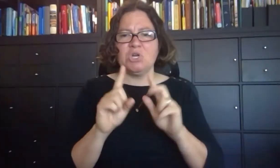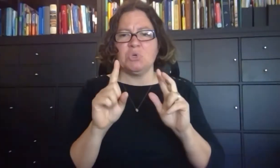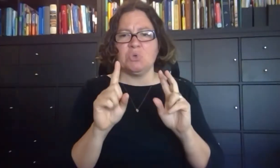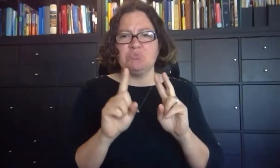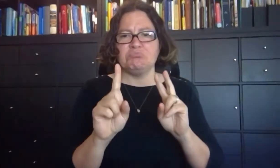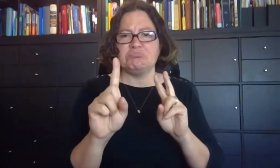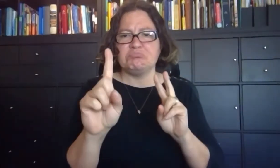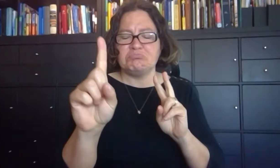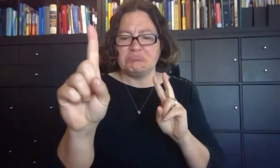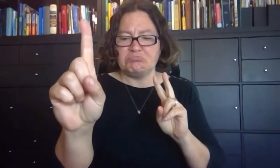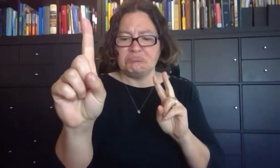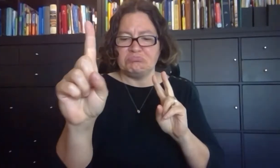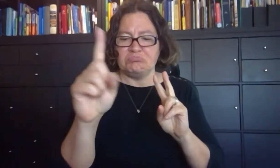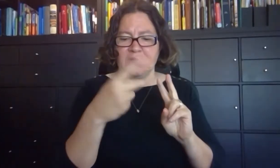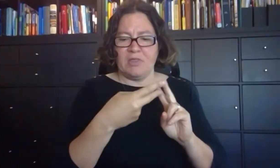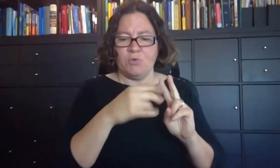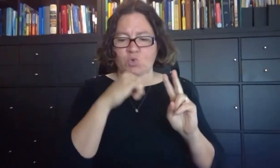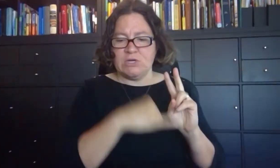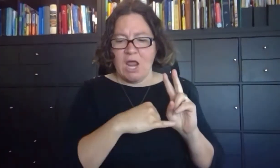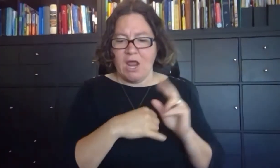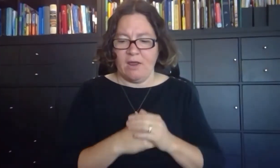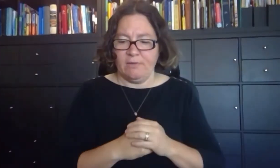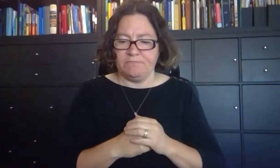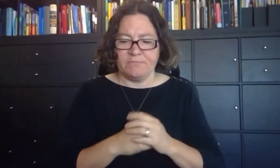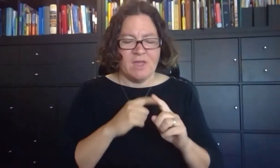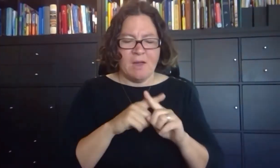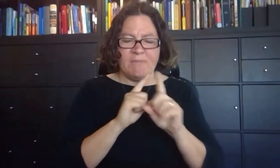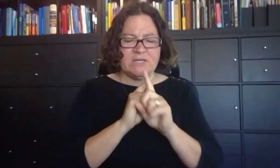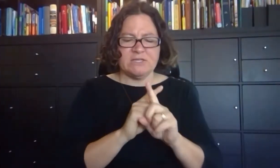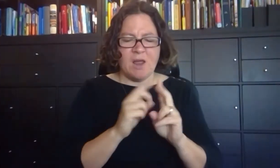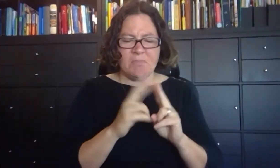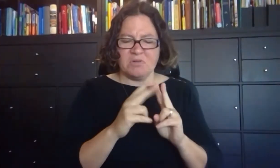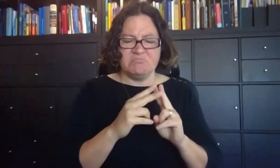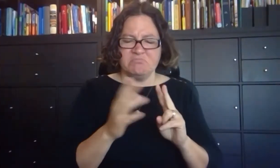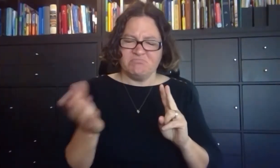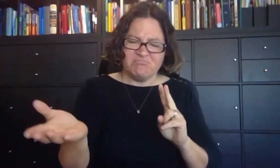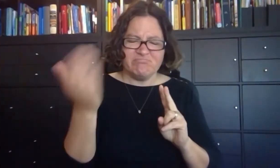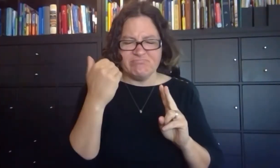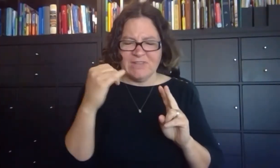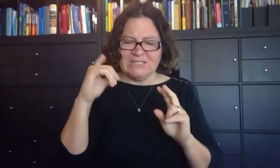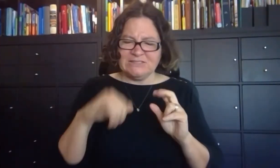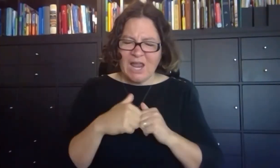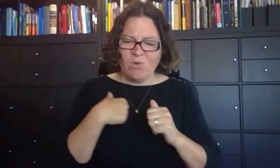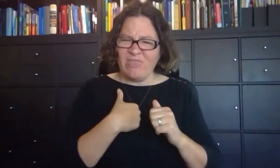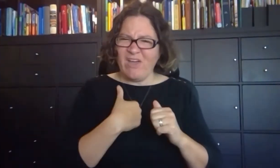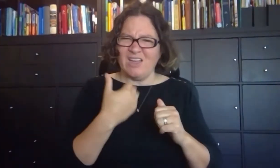Jesus was going on ahead. But the disciples urged him to saying, "Stay with